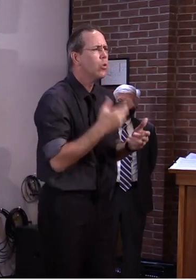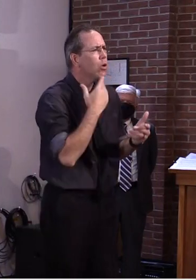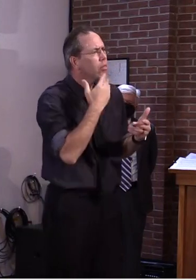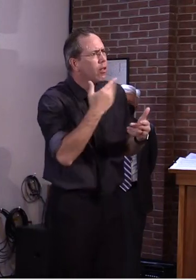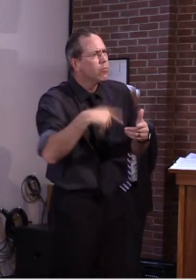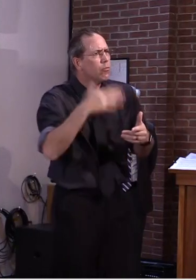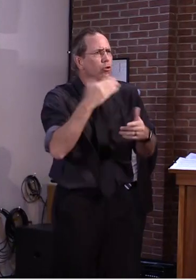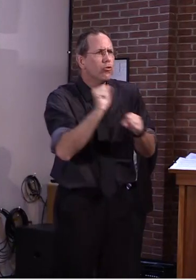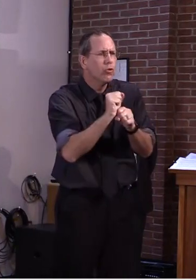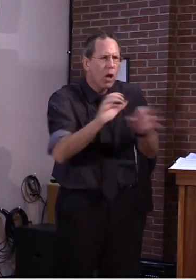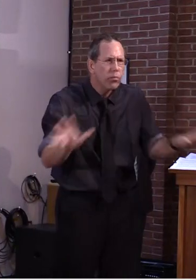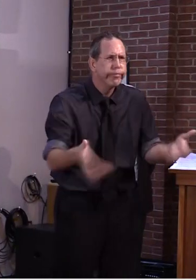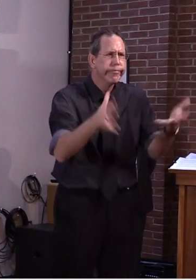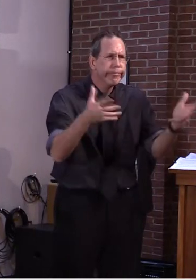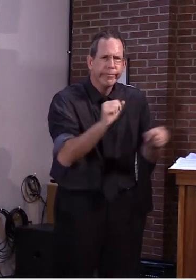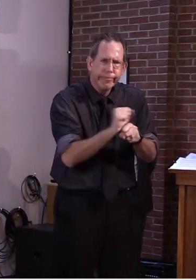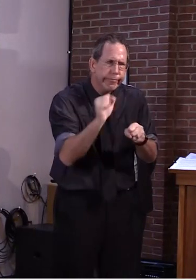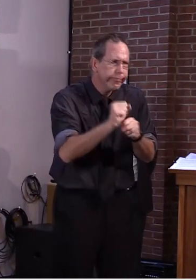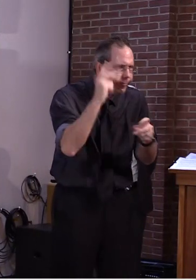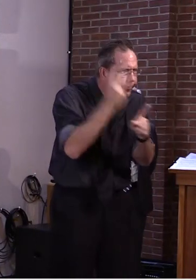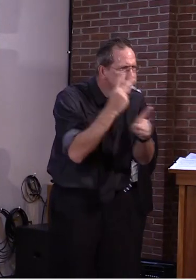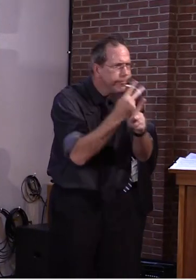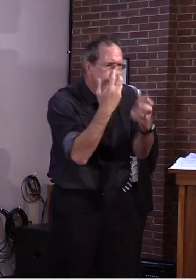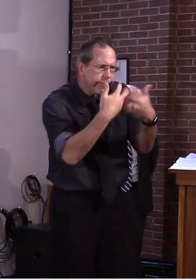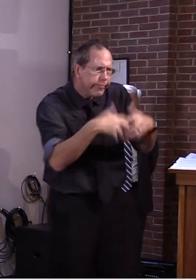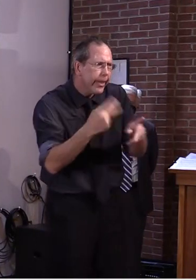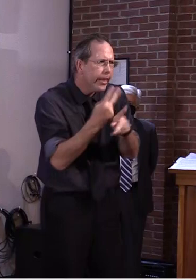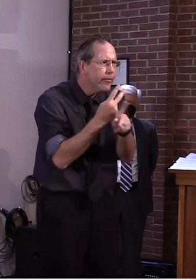That concludes my update. I'll now turn it over to Dr. Levine.